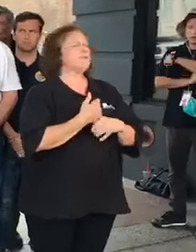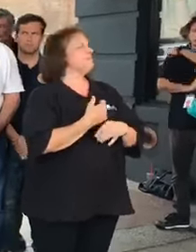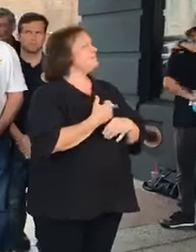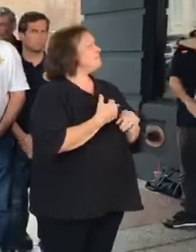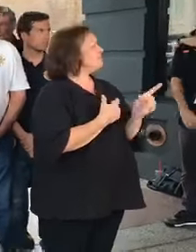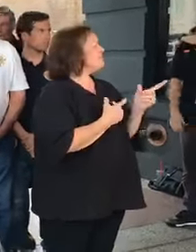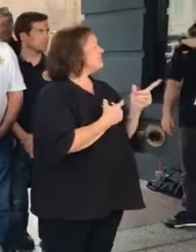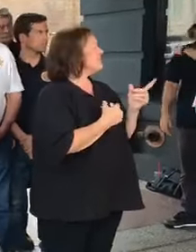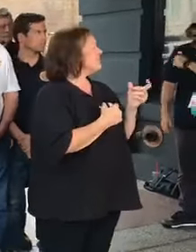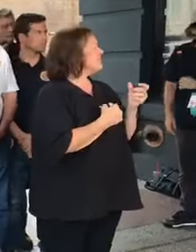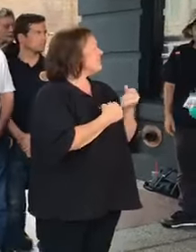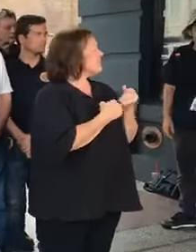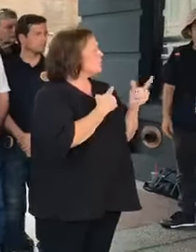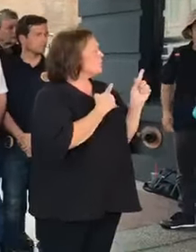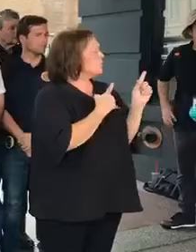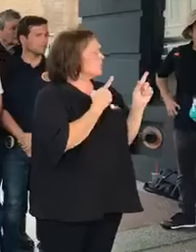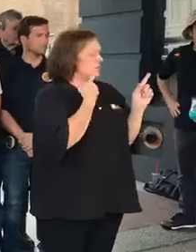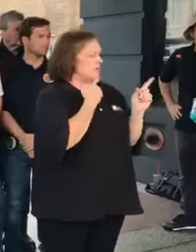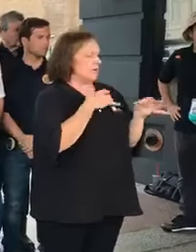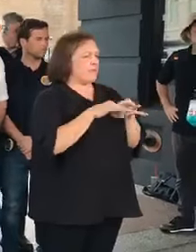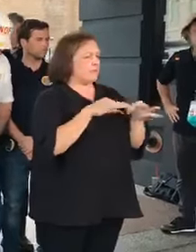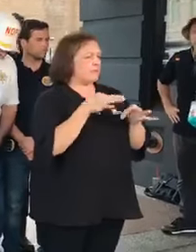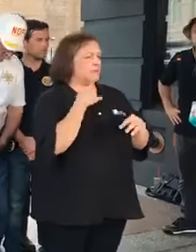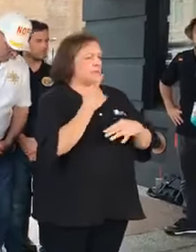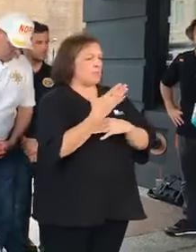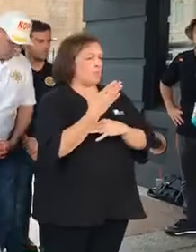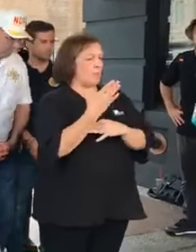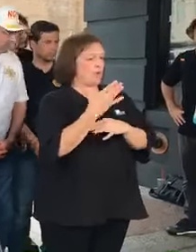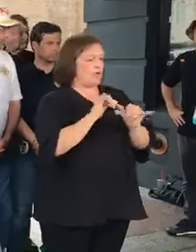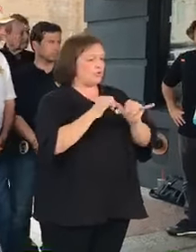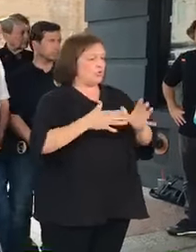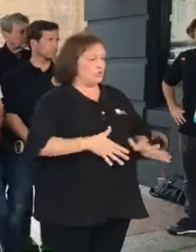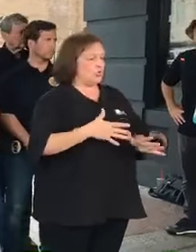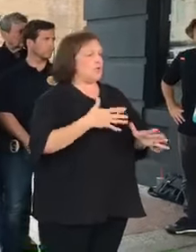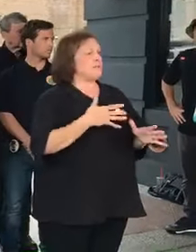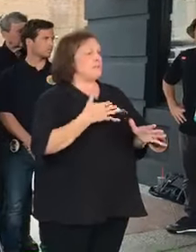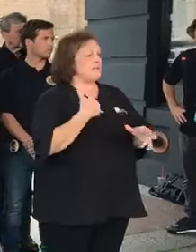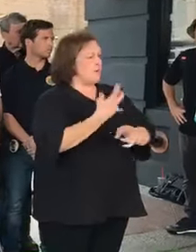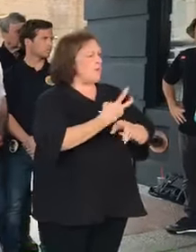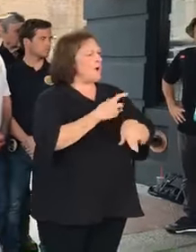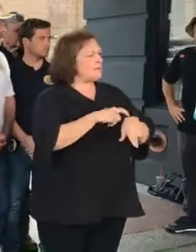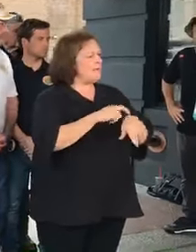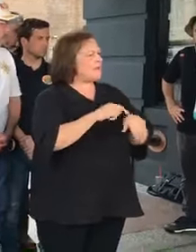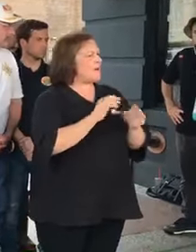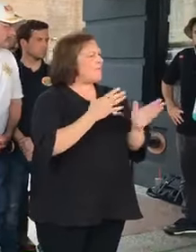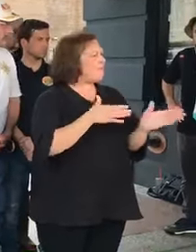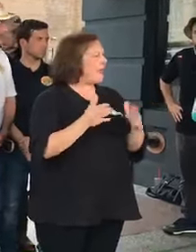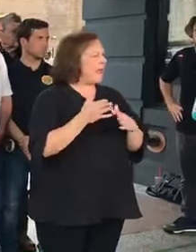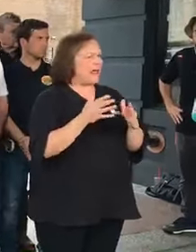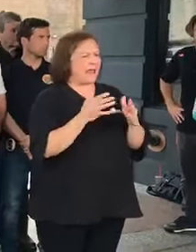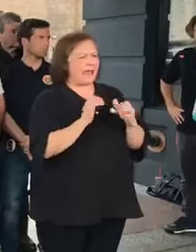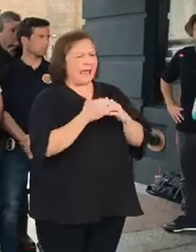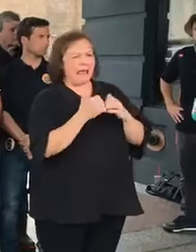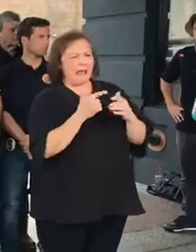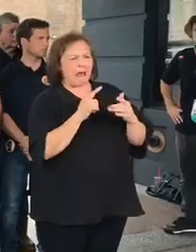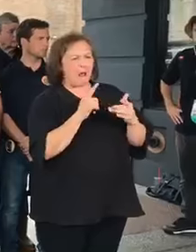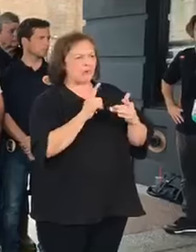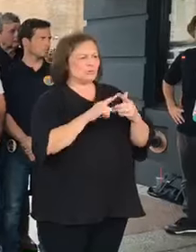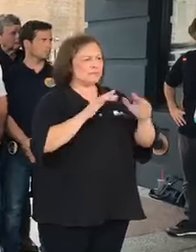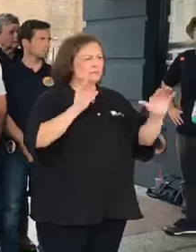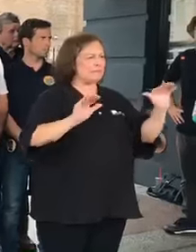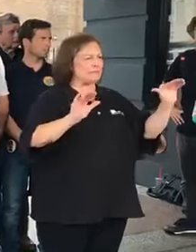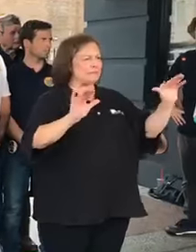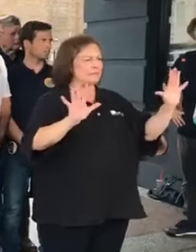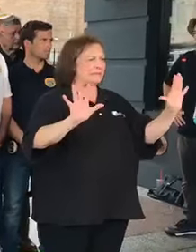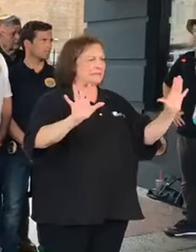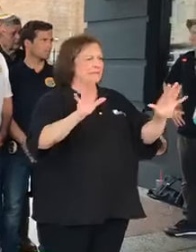Mayor. The advocate? Chief, you mentioned this morning that the engineers were having trouble coming up with a plan to stabilize the building in cranes.